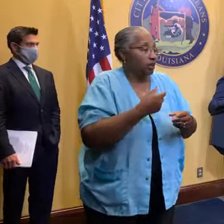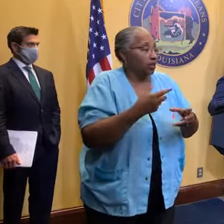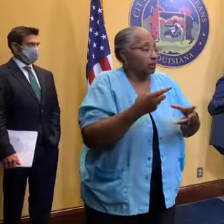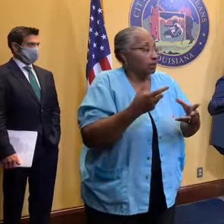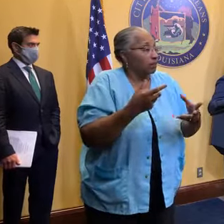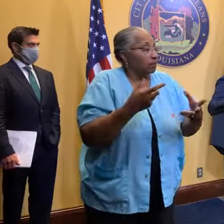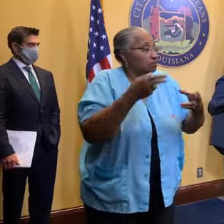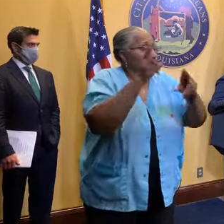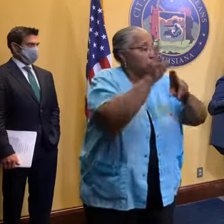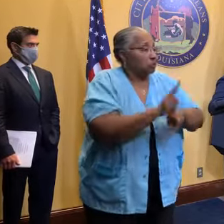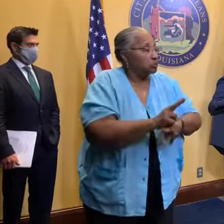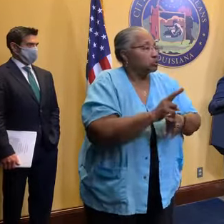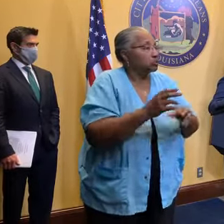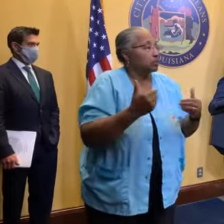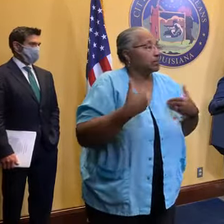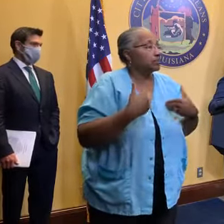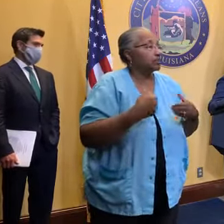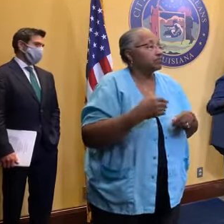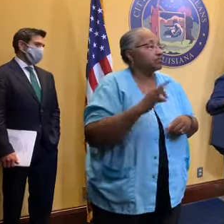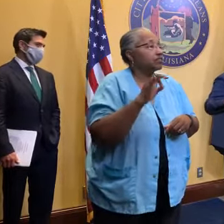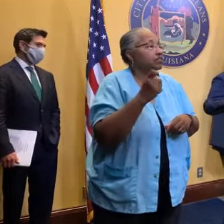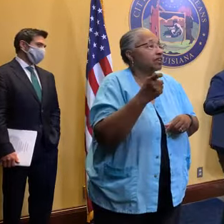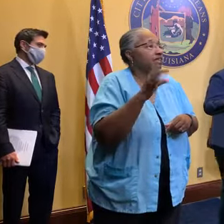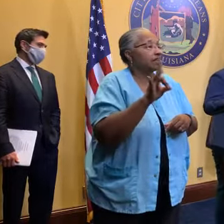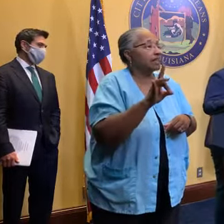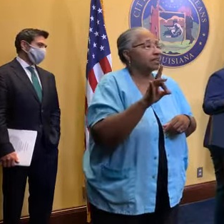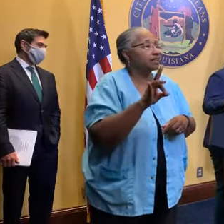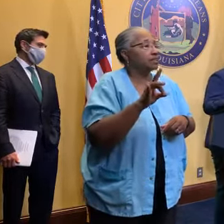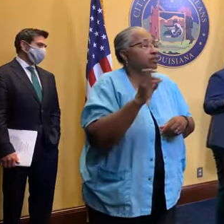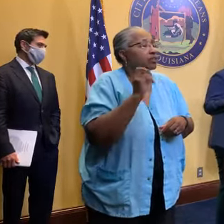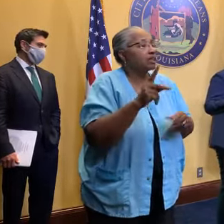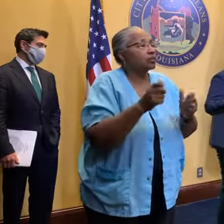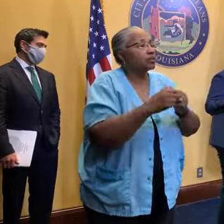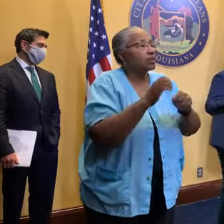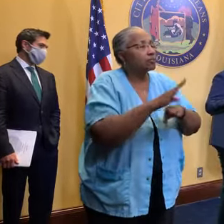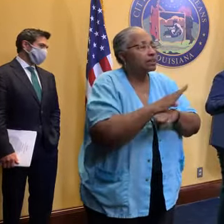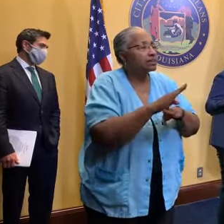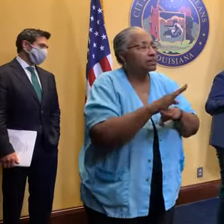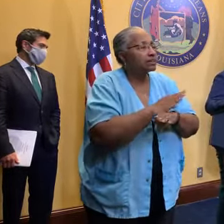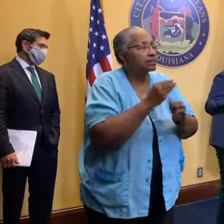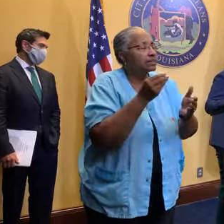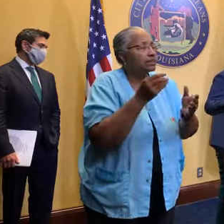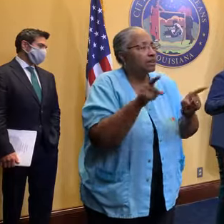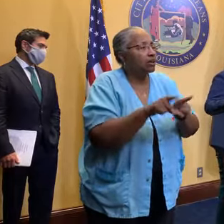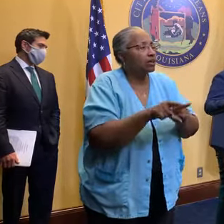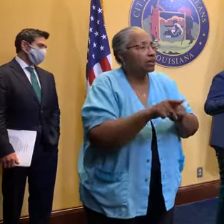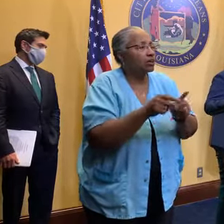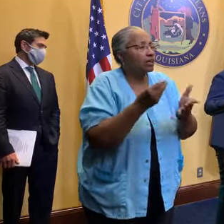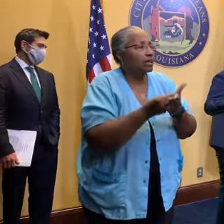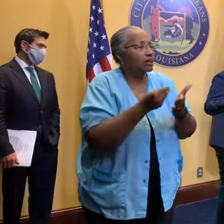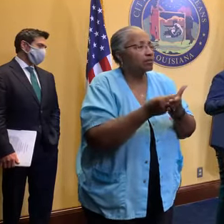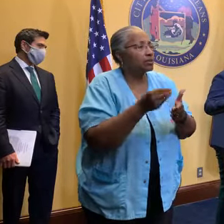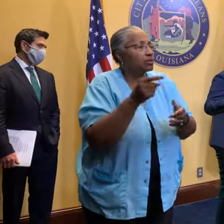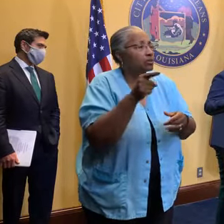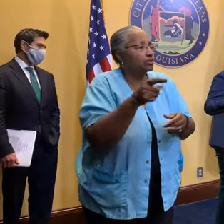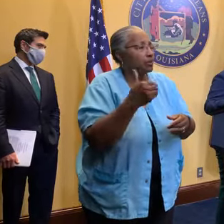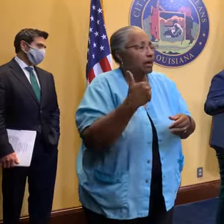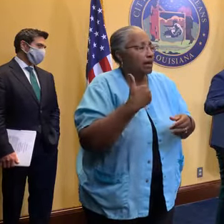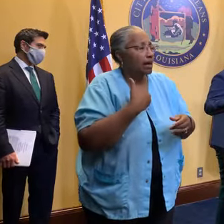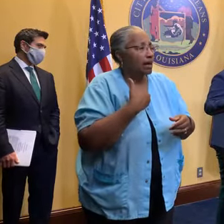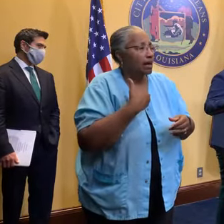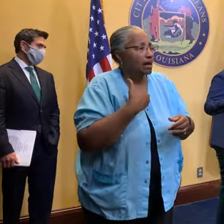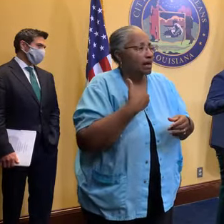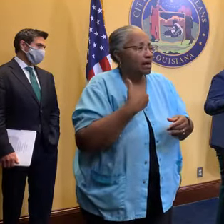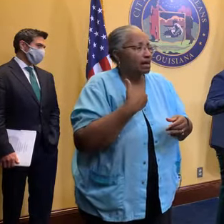to. All right, Foxy. On the lines of businesses and economy, do you have any concerns right now about the rising numbers of